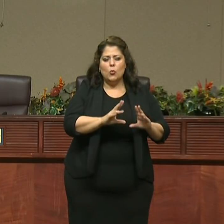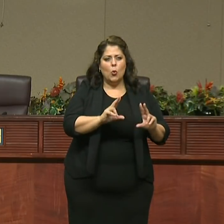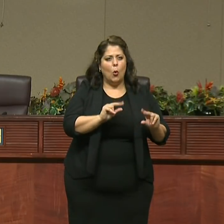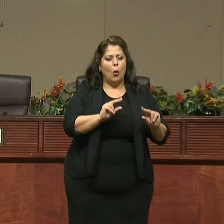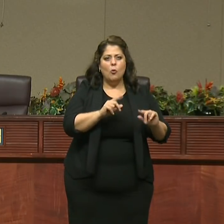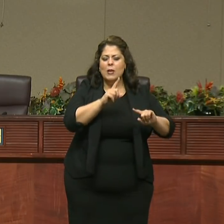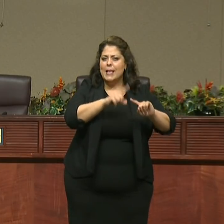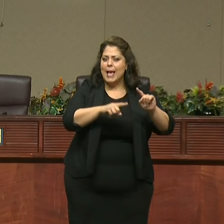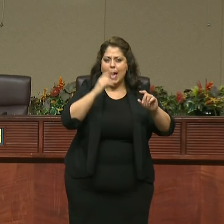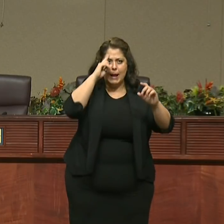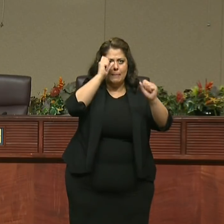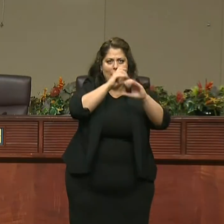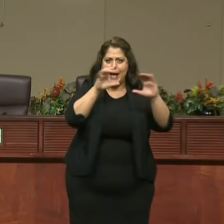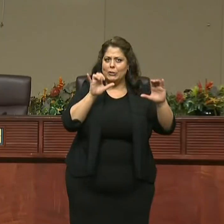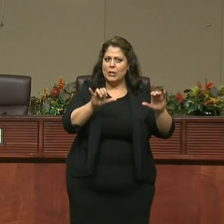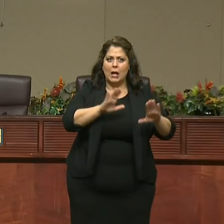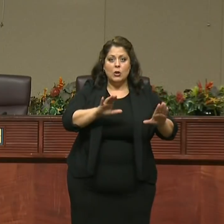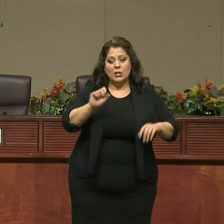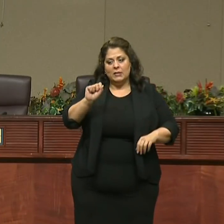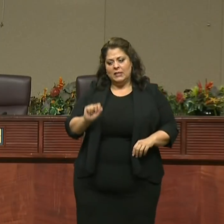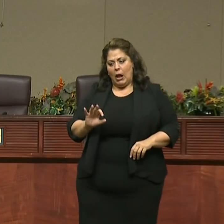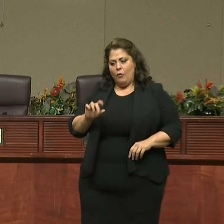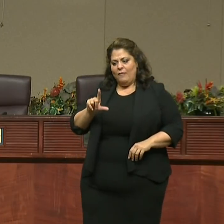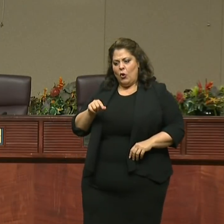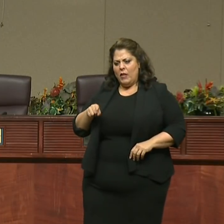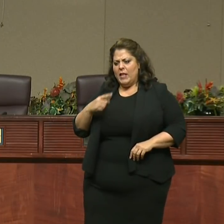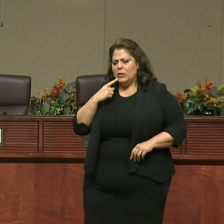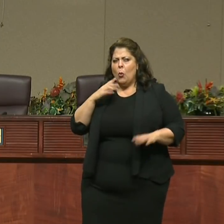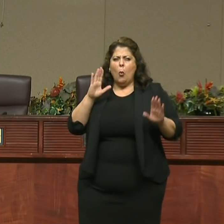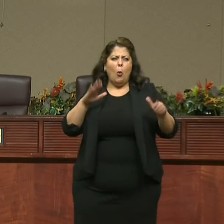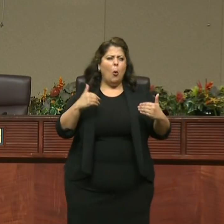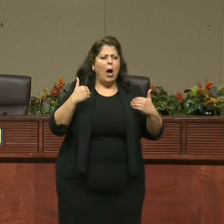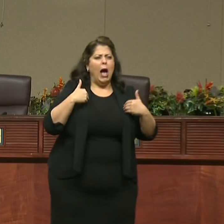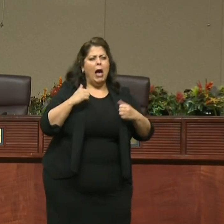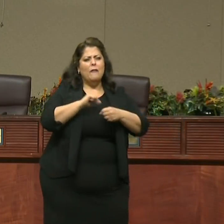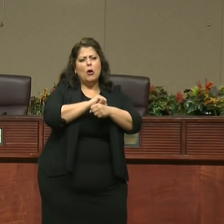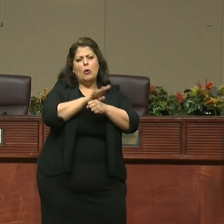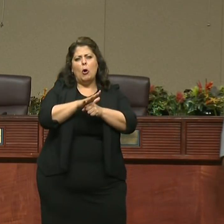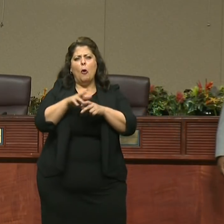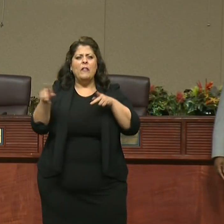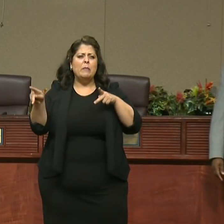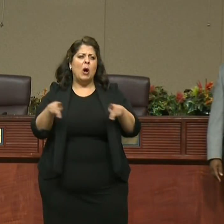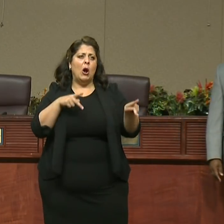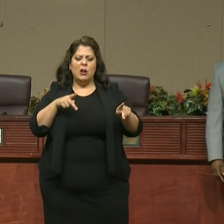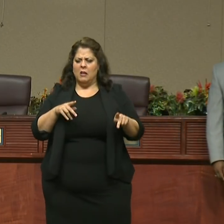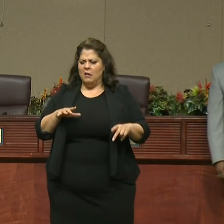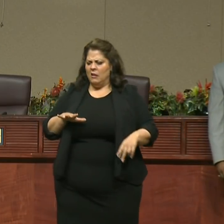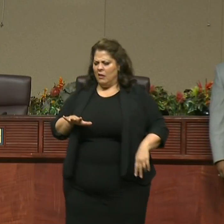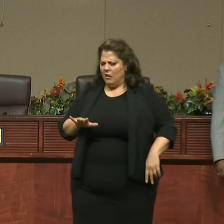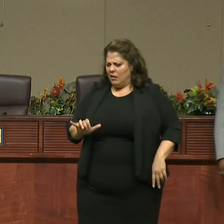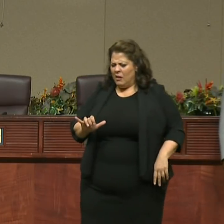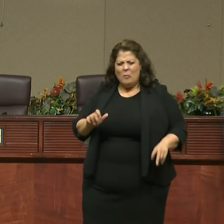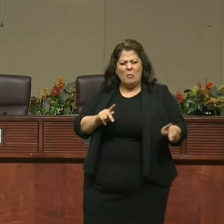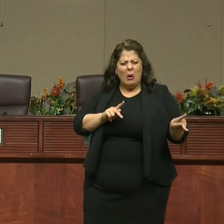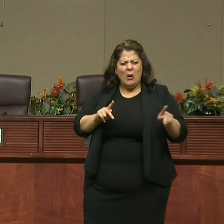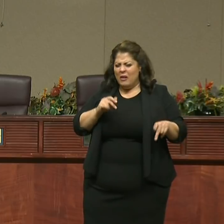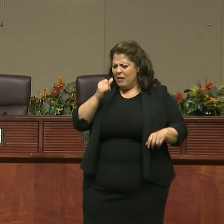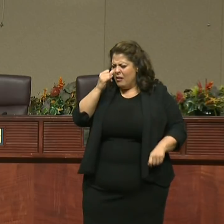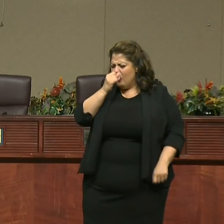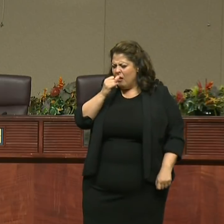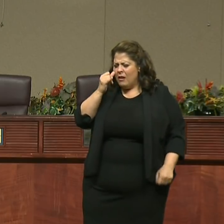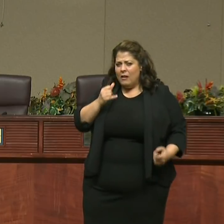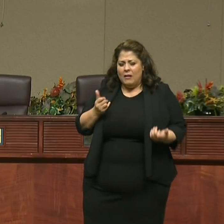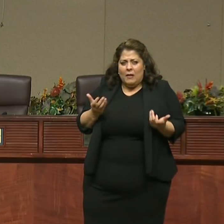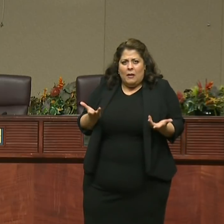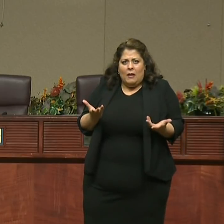in South Florida talking about having COVID parties. I can't think of anything more ridiculous than that. We don't know